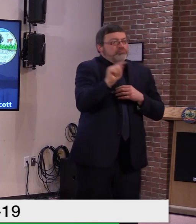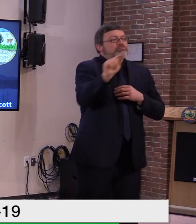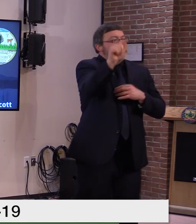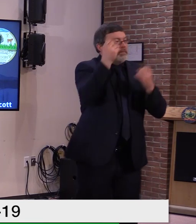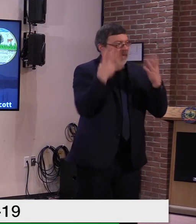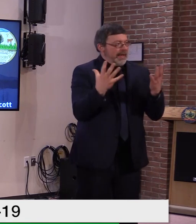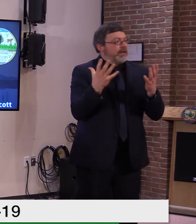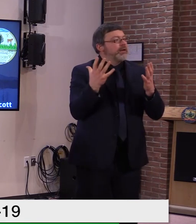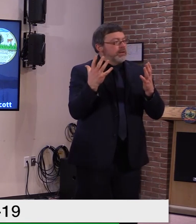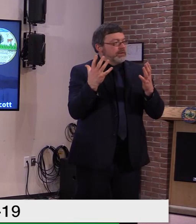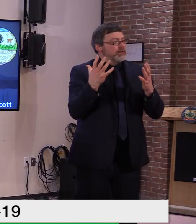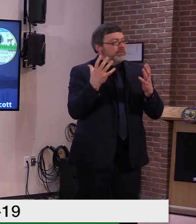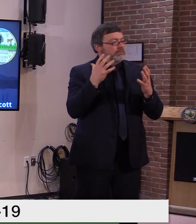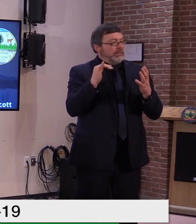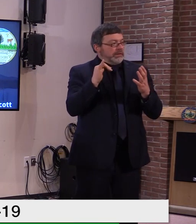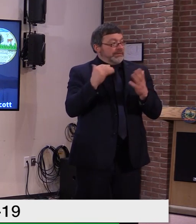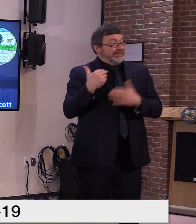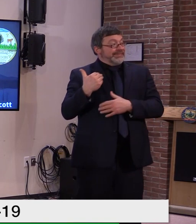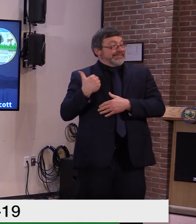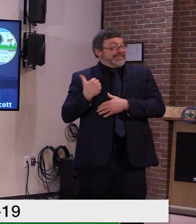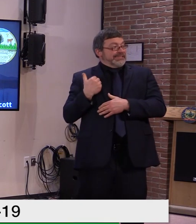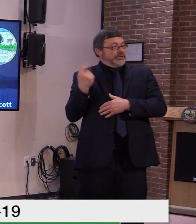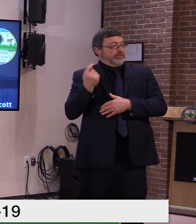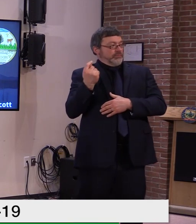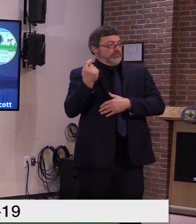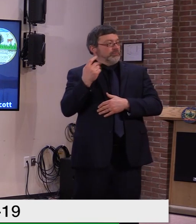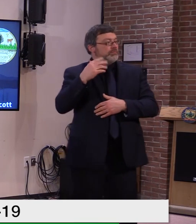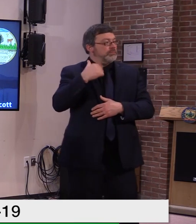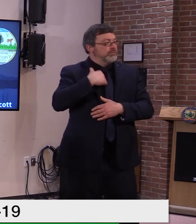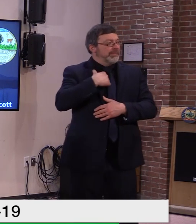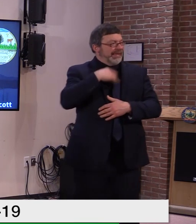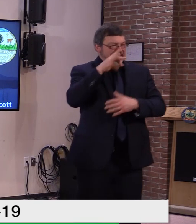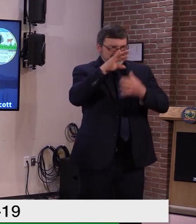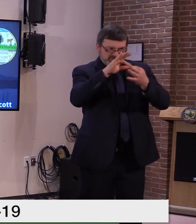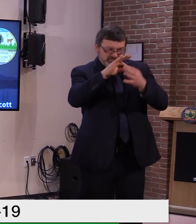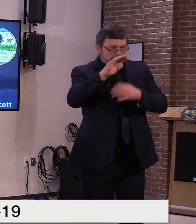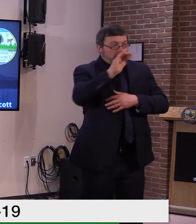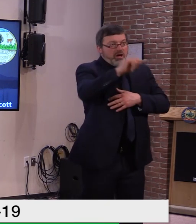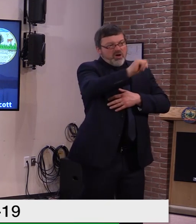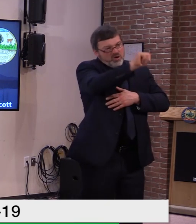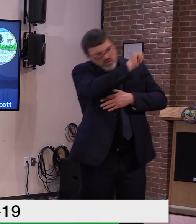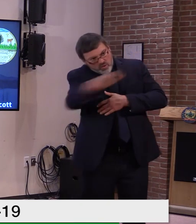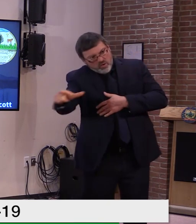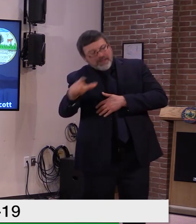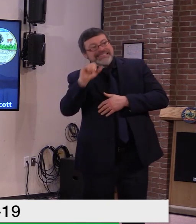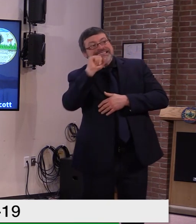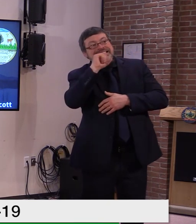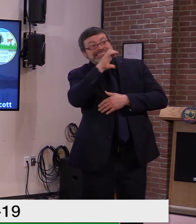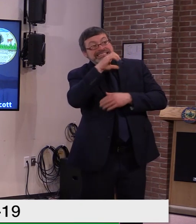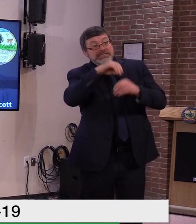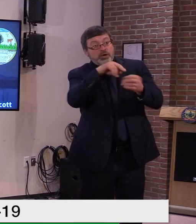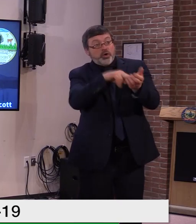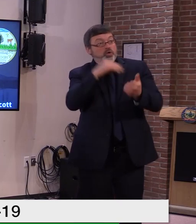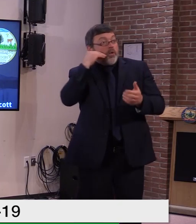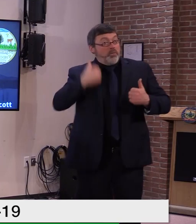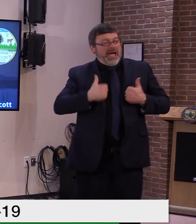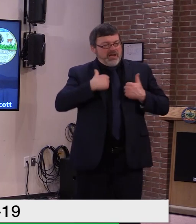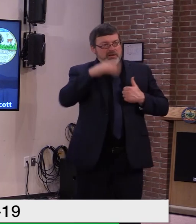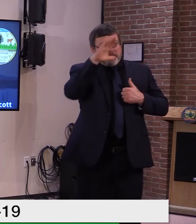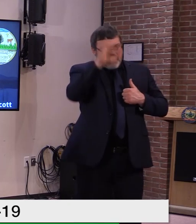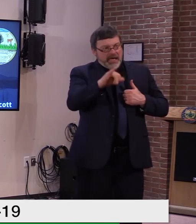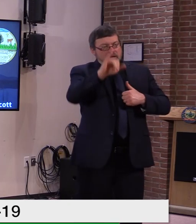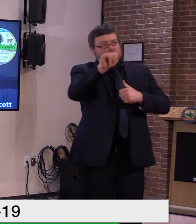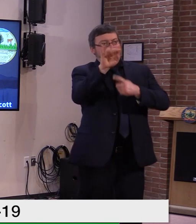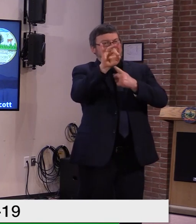should receive their first dose by January 8th and their second dose by the end of January. As I also mentioned